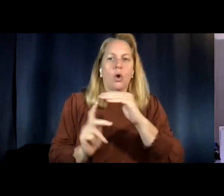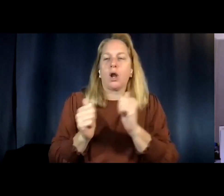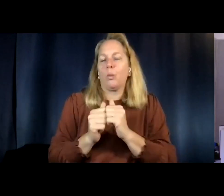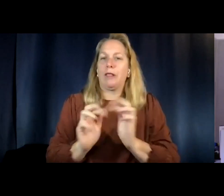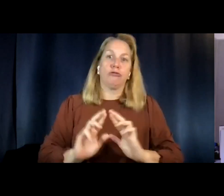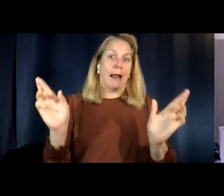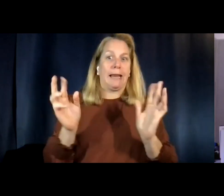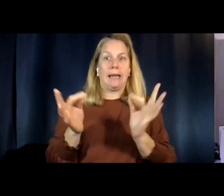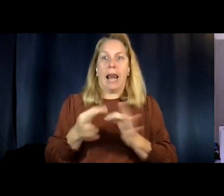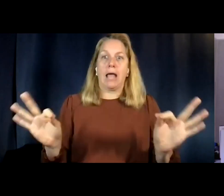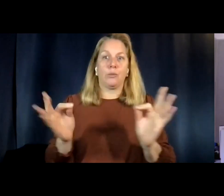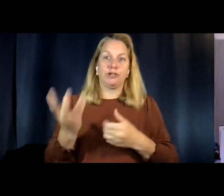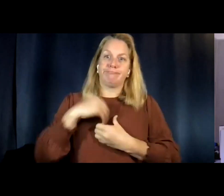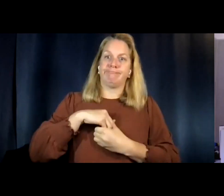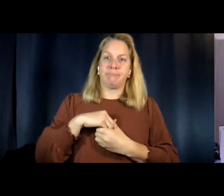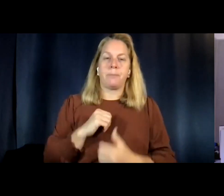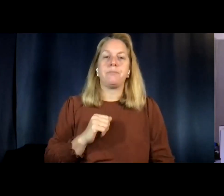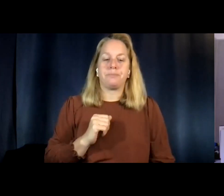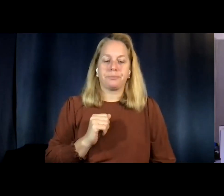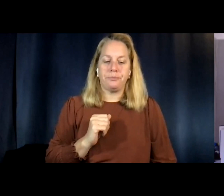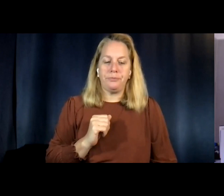ready skills. One